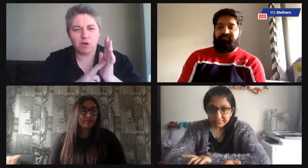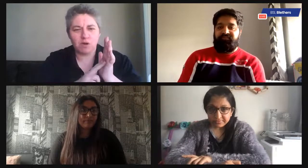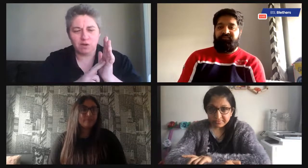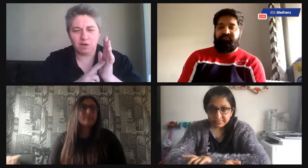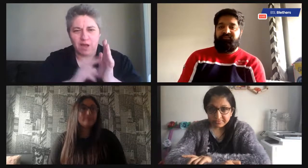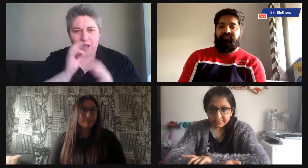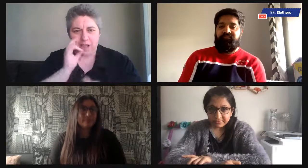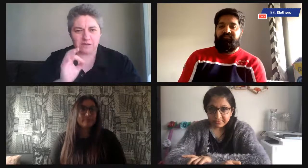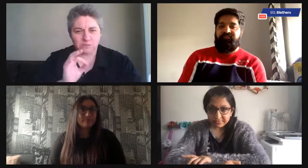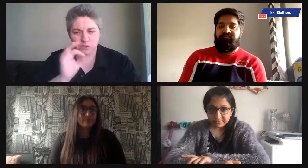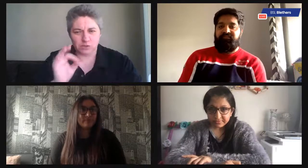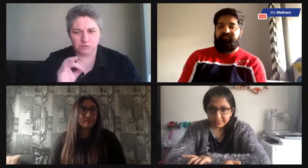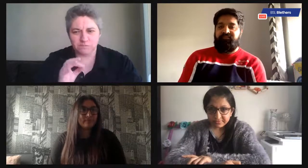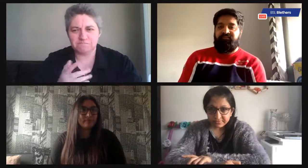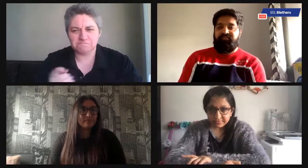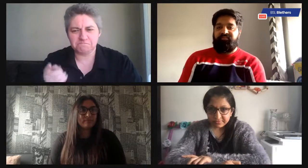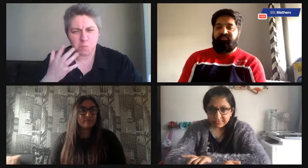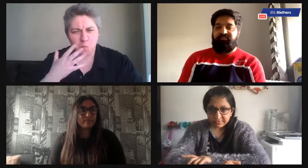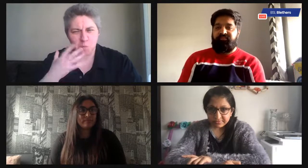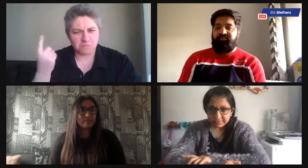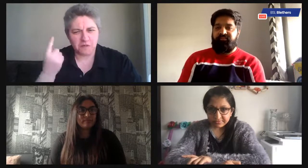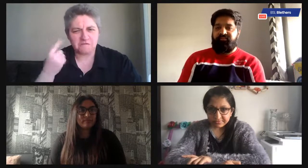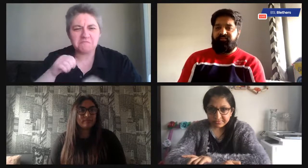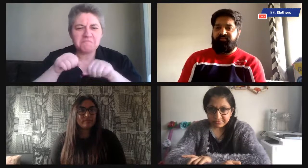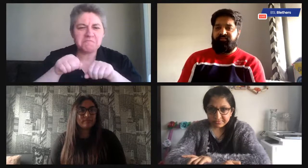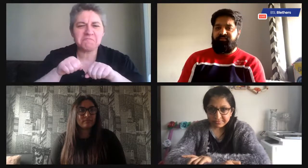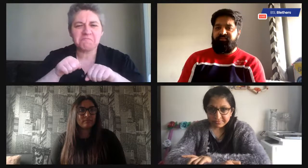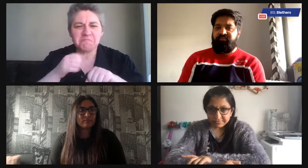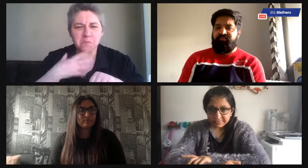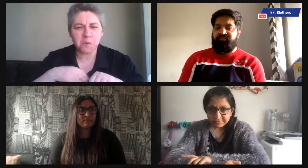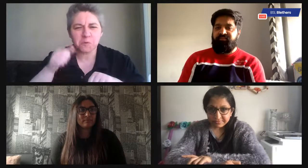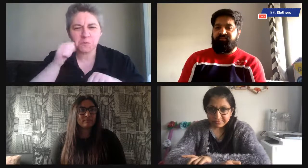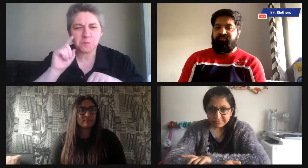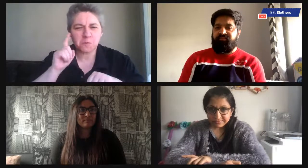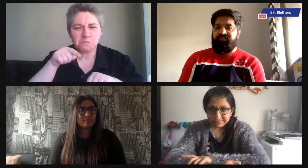And this is Erin. And her question is,